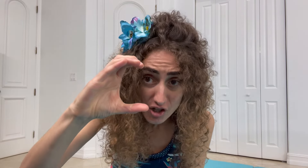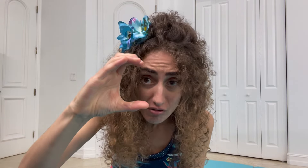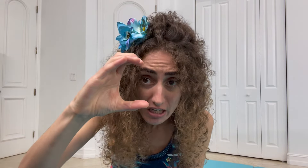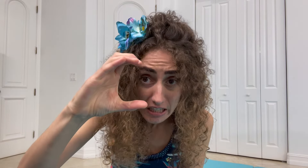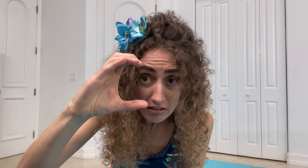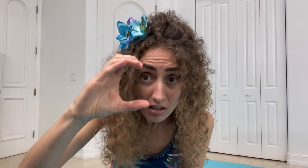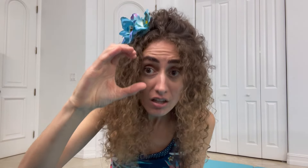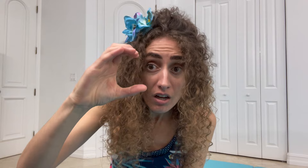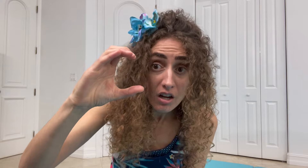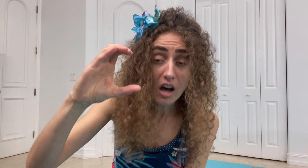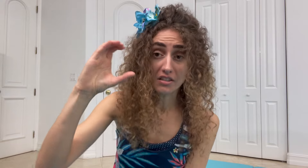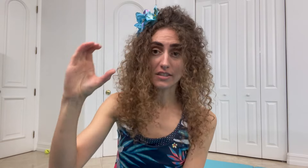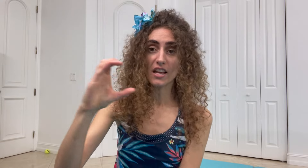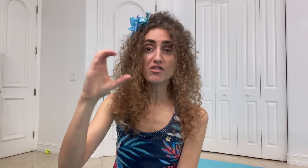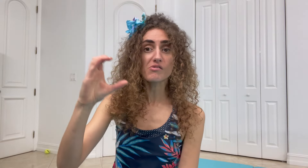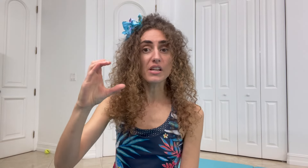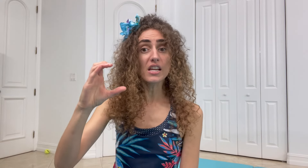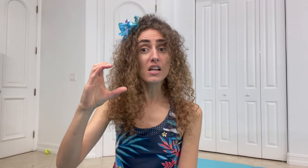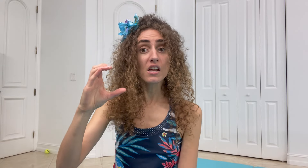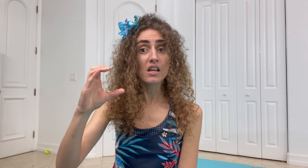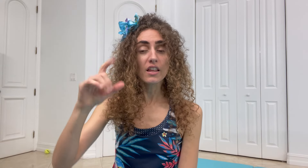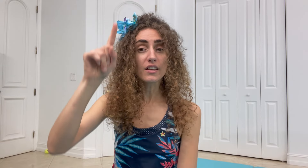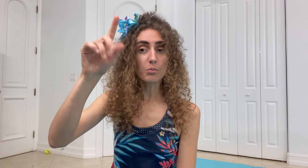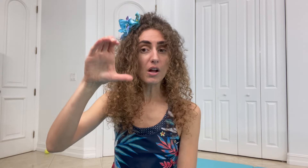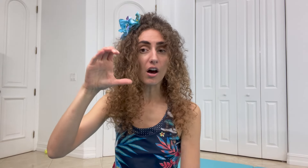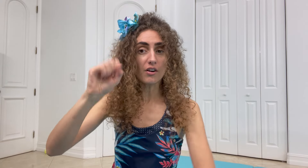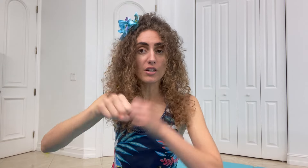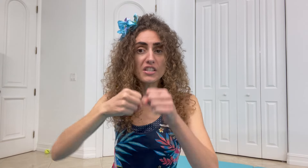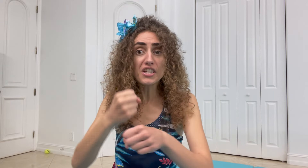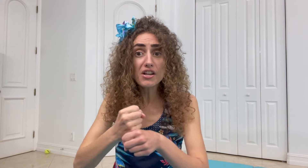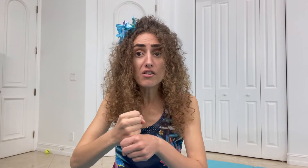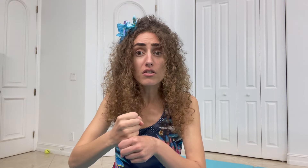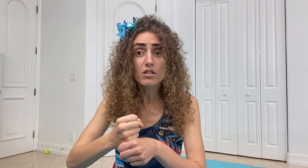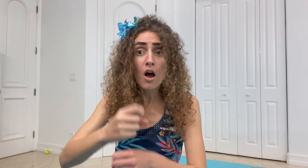1 century. A century is 100 years.